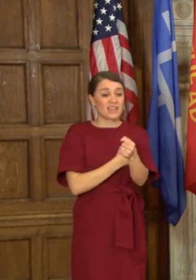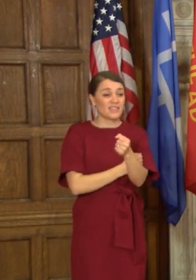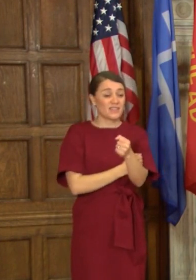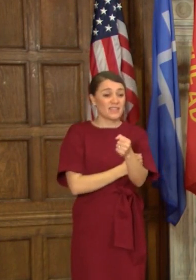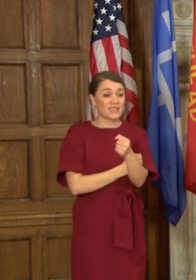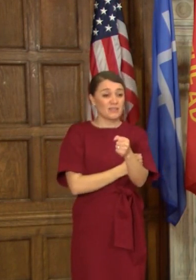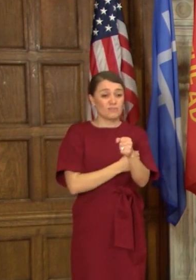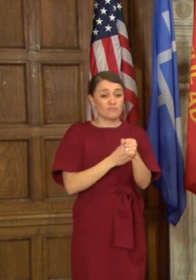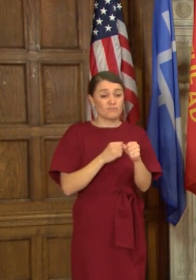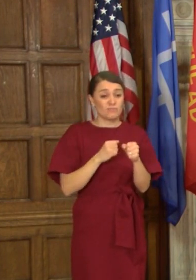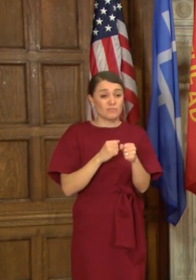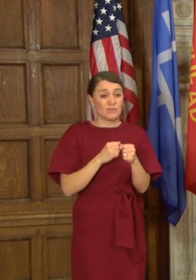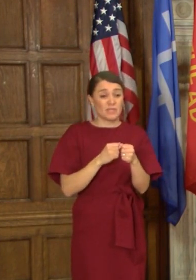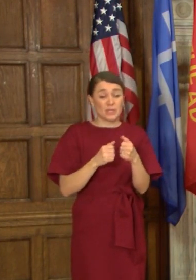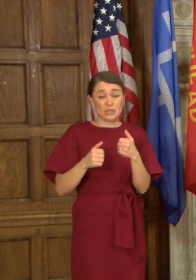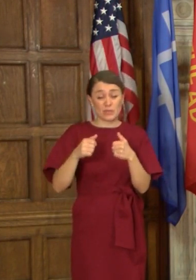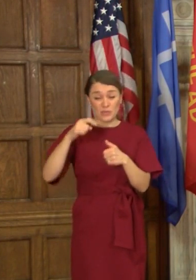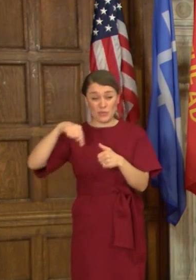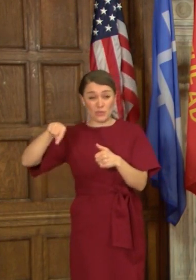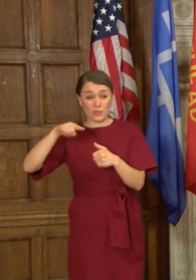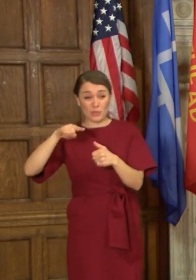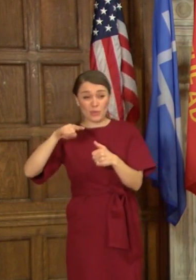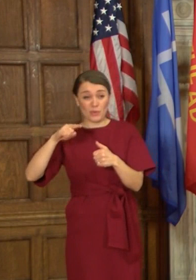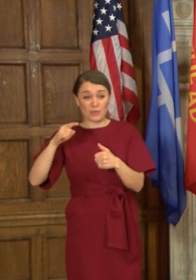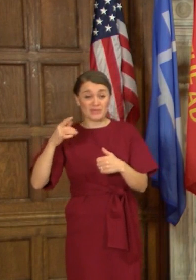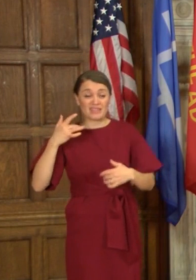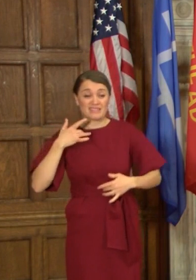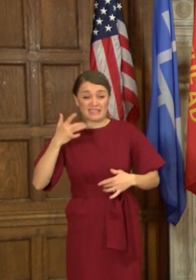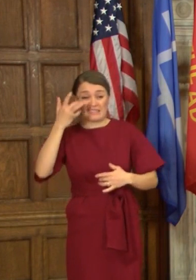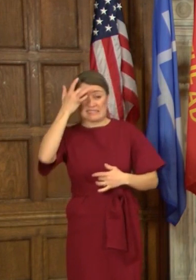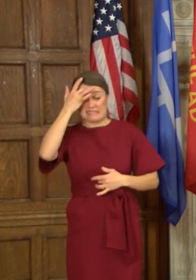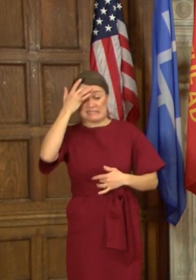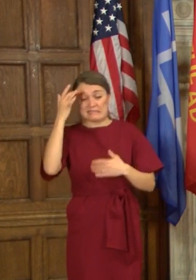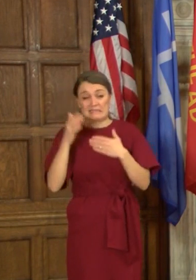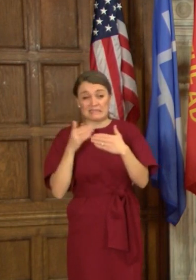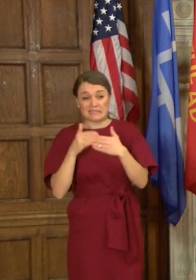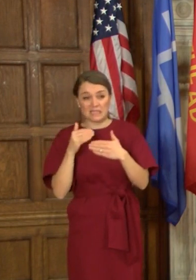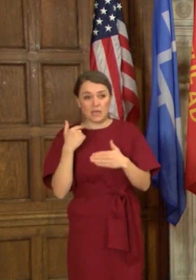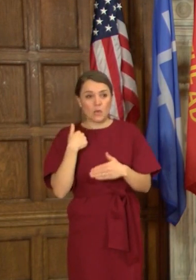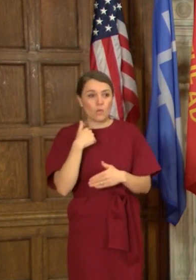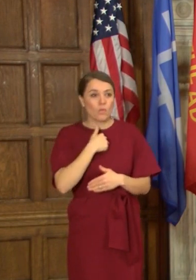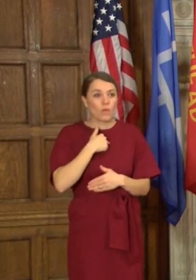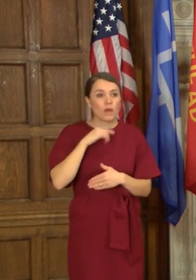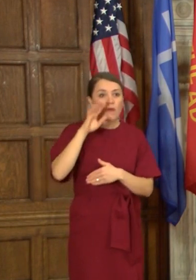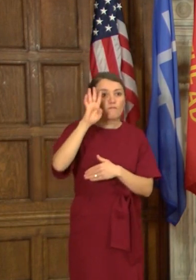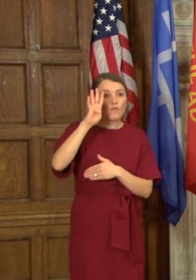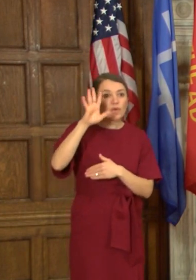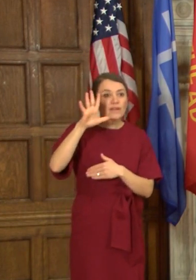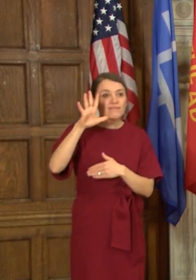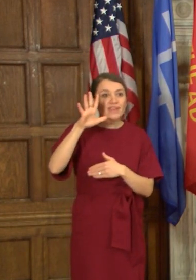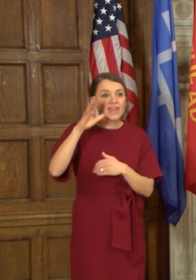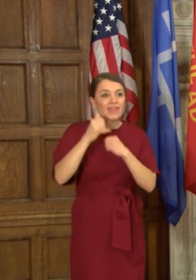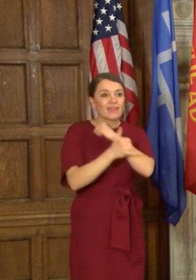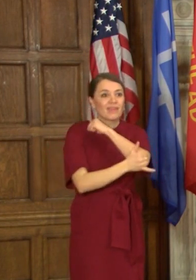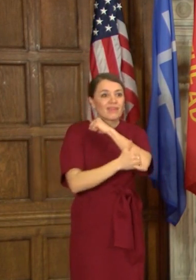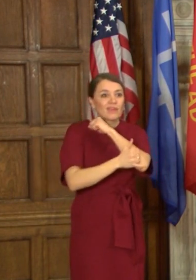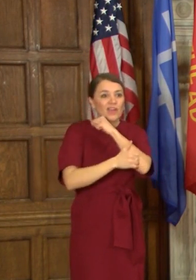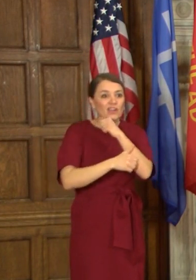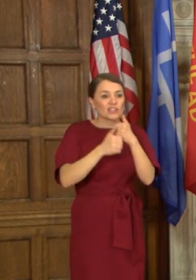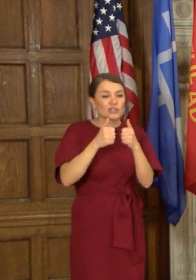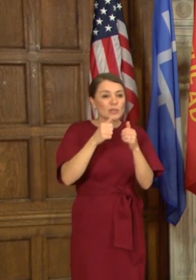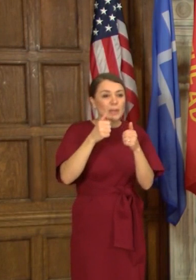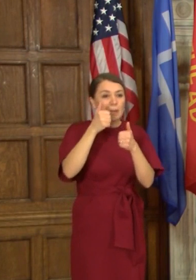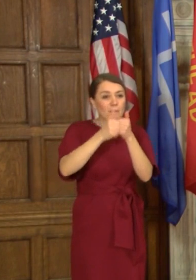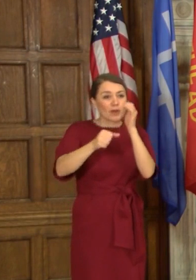and efficiently to the most vulnerable. But we ranked 45th in the nation in terms of